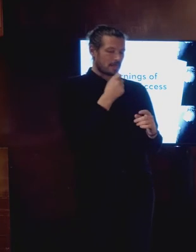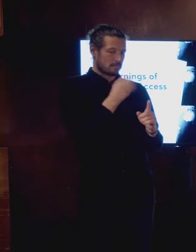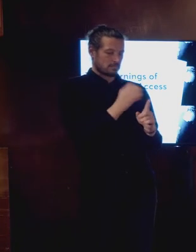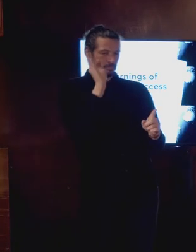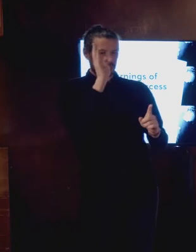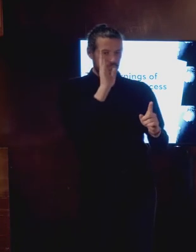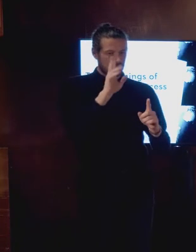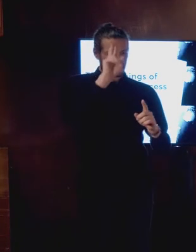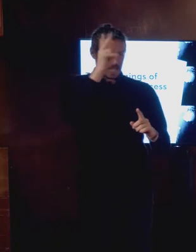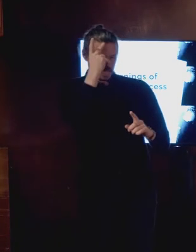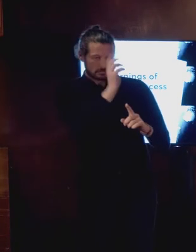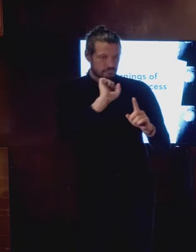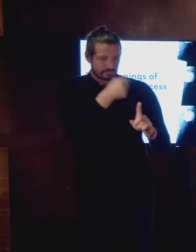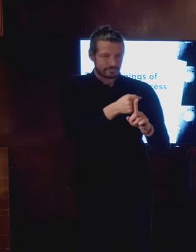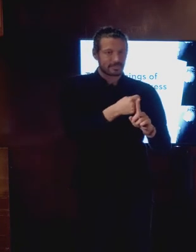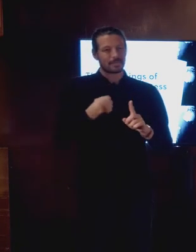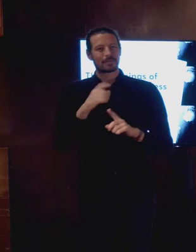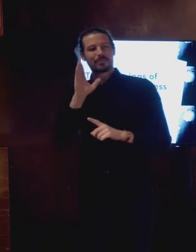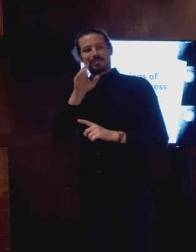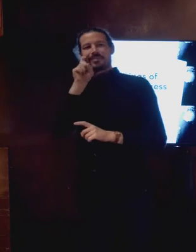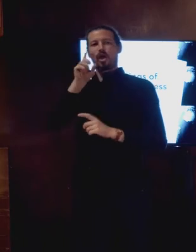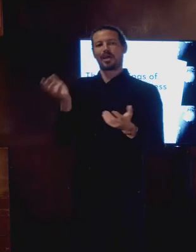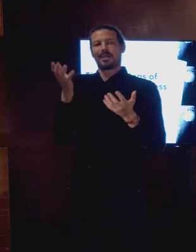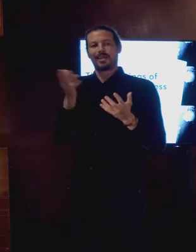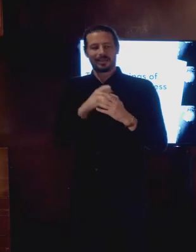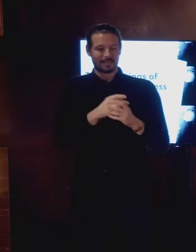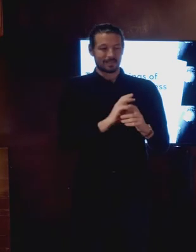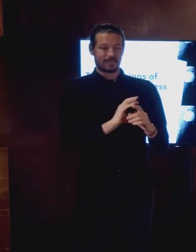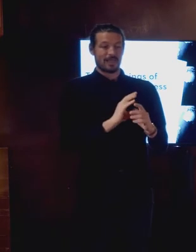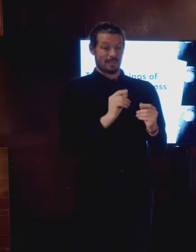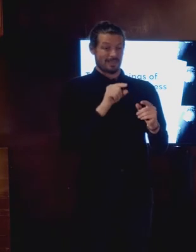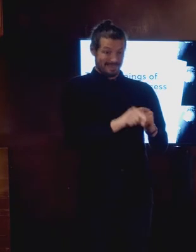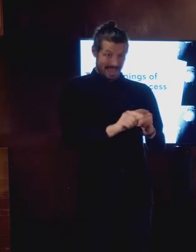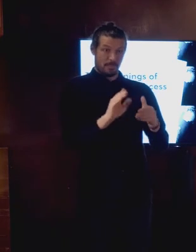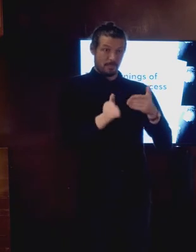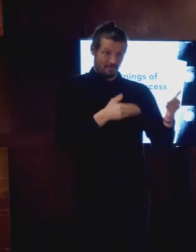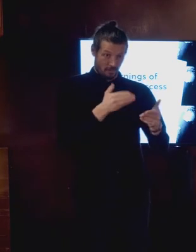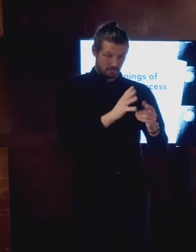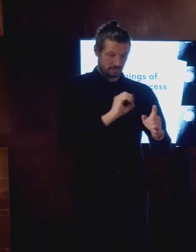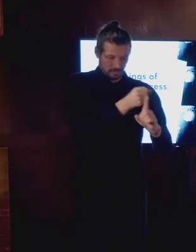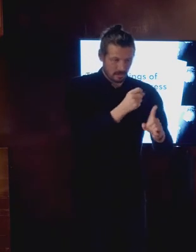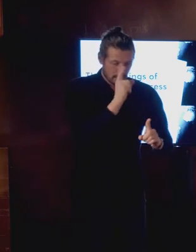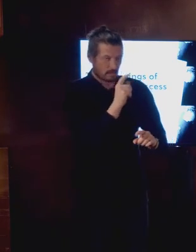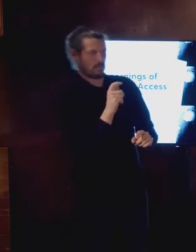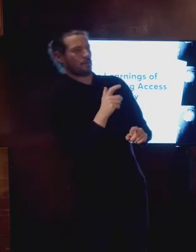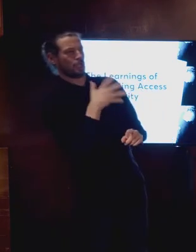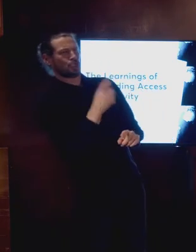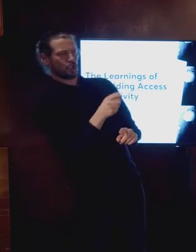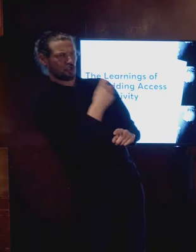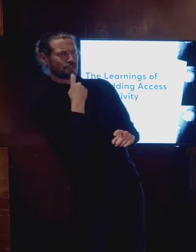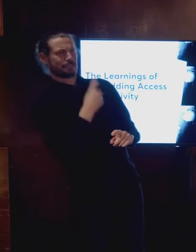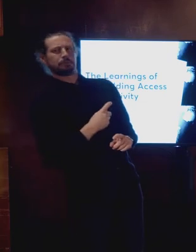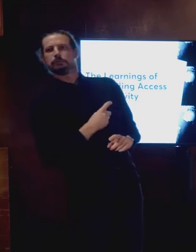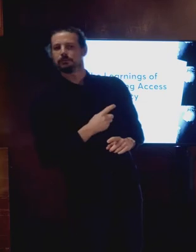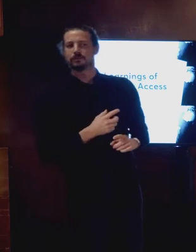heavy hitting politically, some people found that a bit more difficult to take from me because I was getting a bit more serious. And that